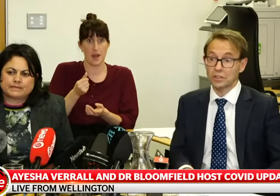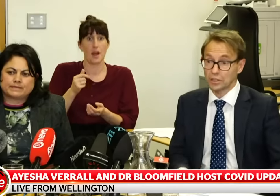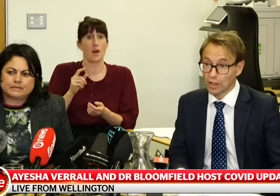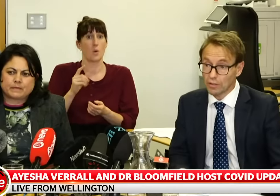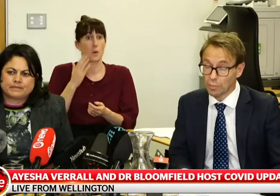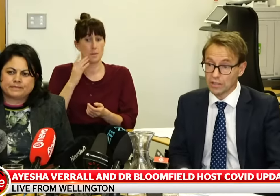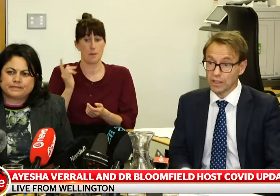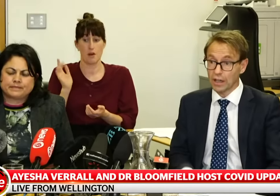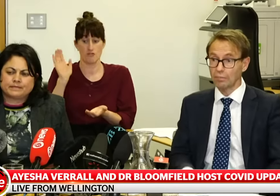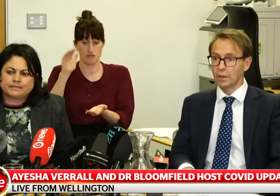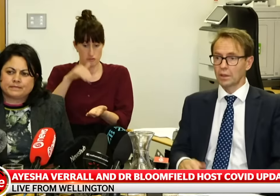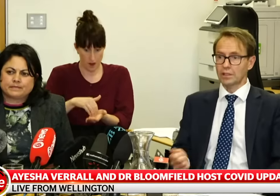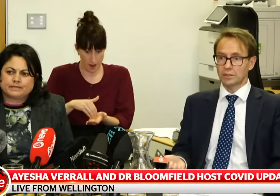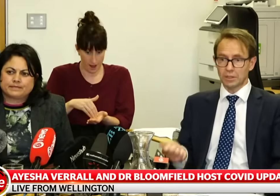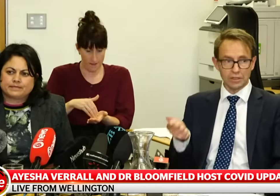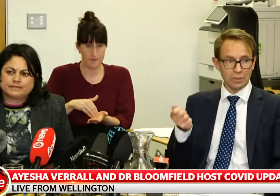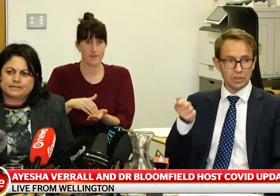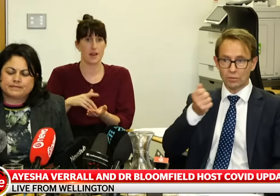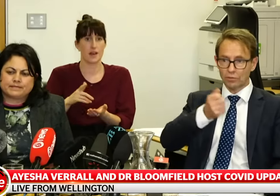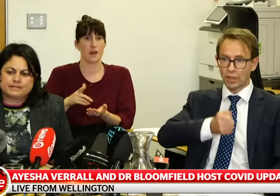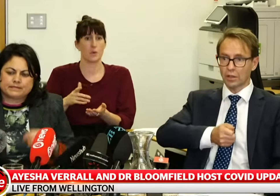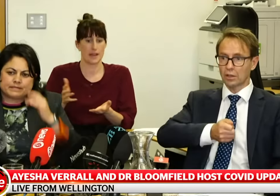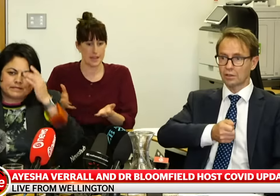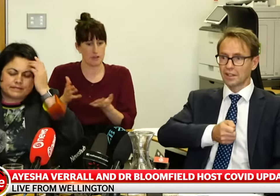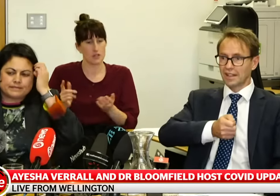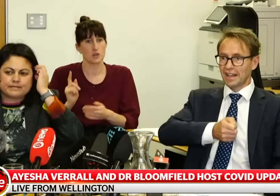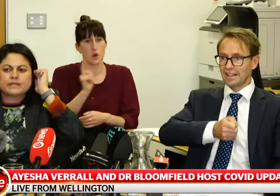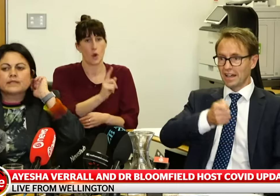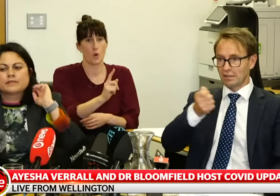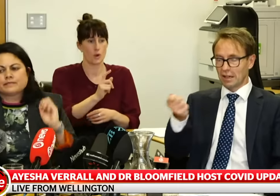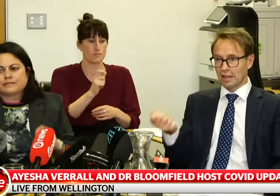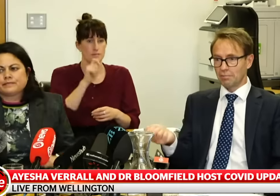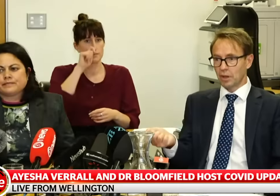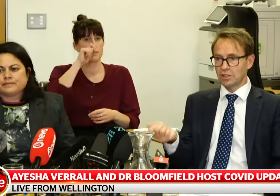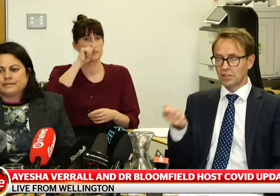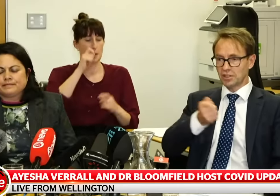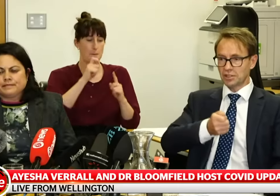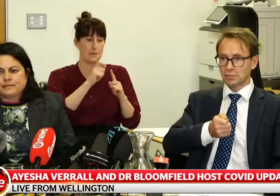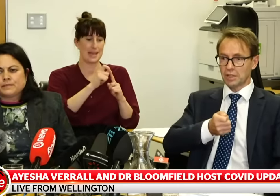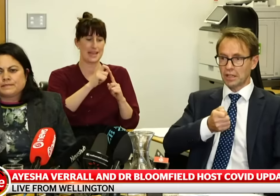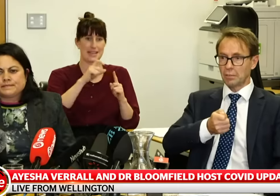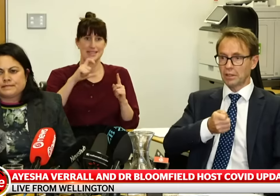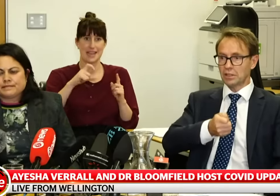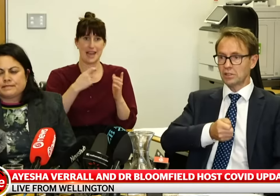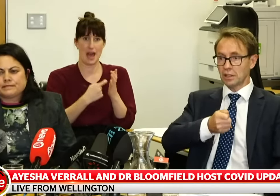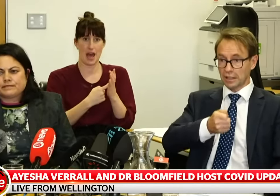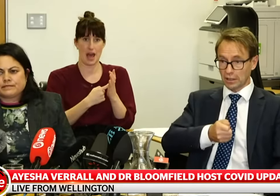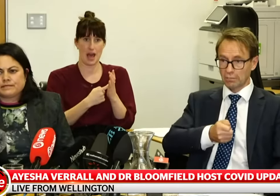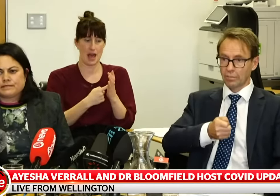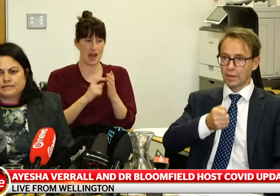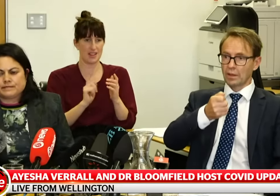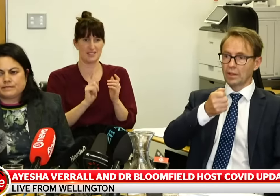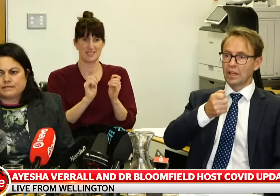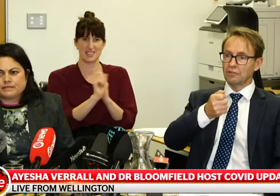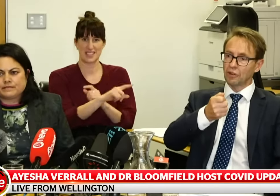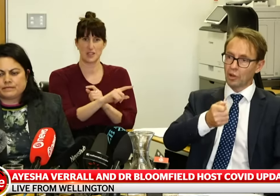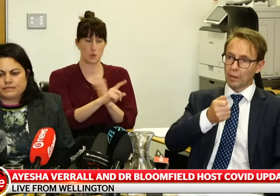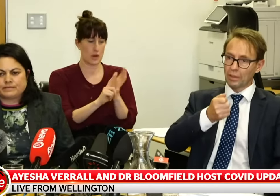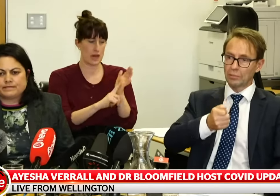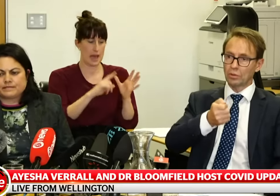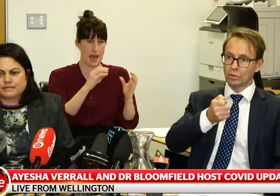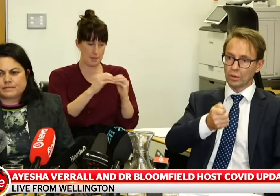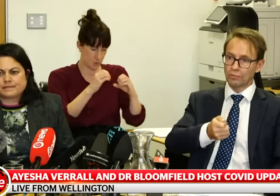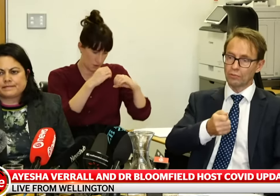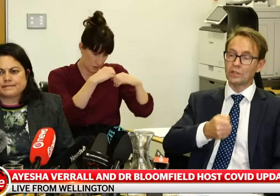rapid antigen test to go and have a PCR. As the Minister mentioned, we've now got it in our IT systems an ability to link and follow